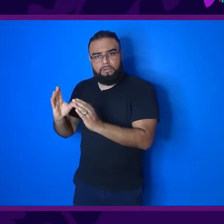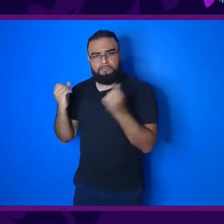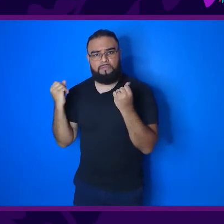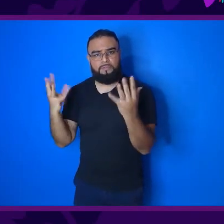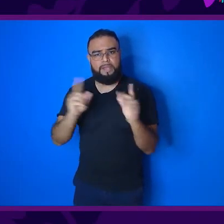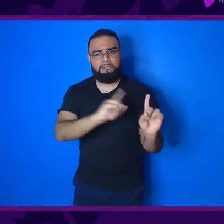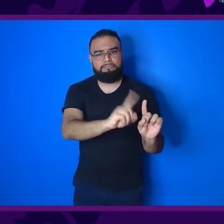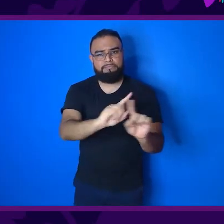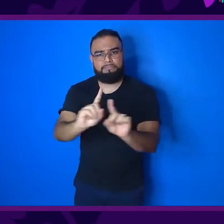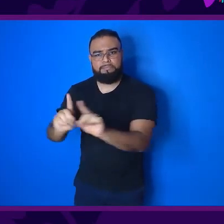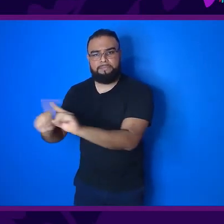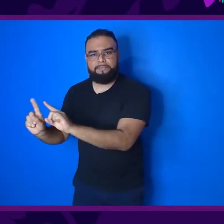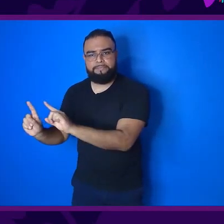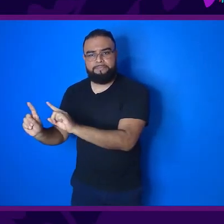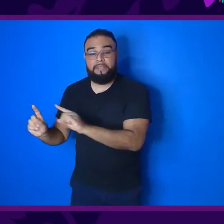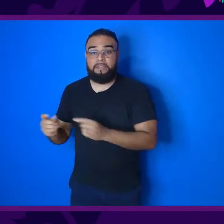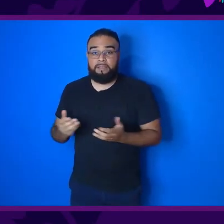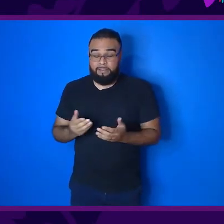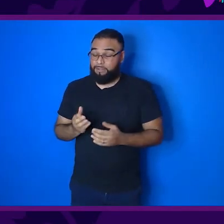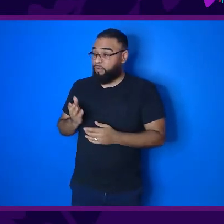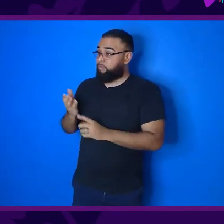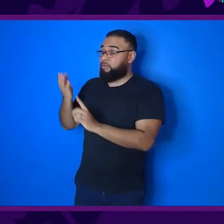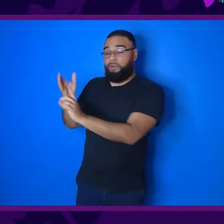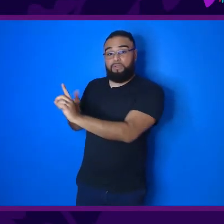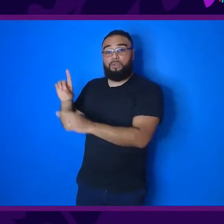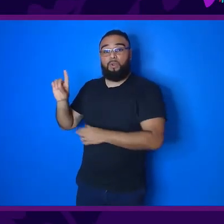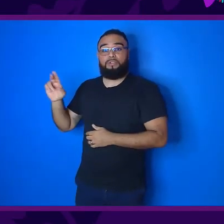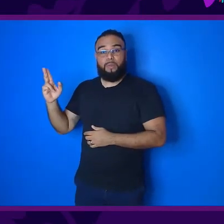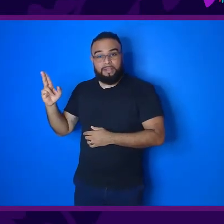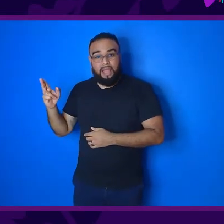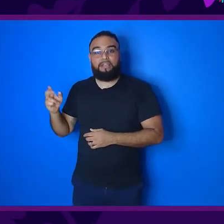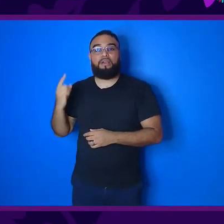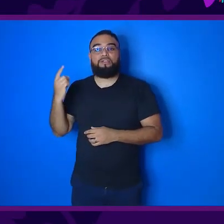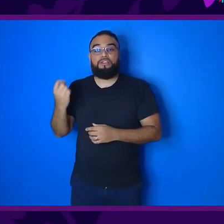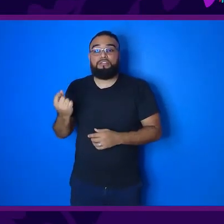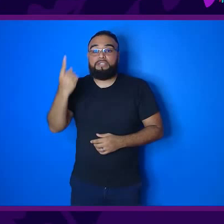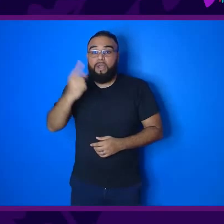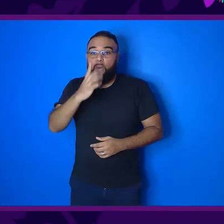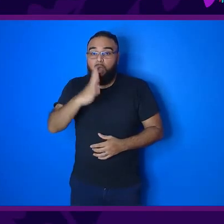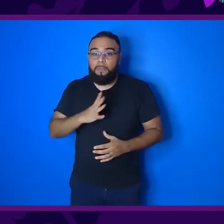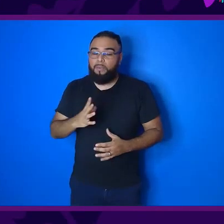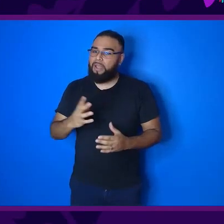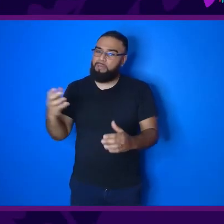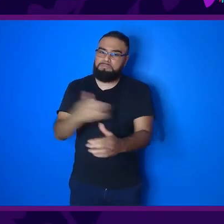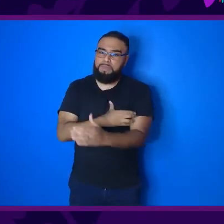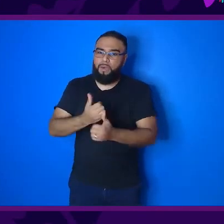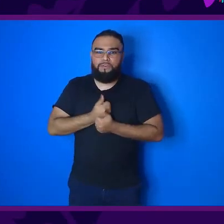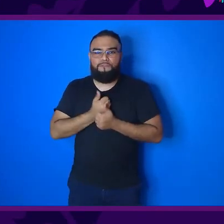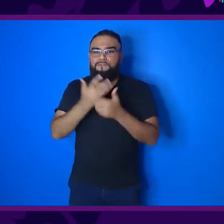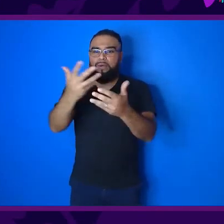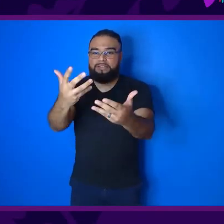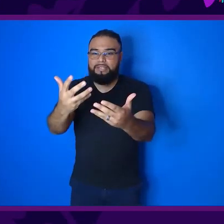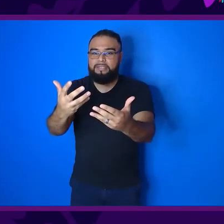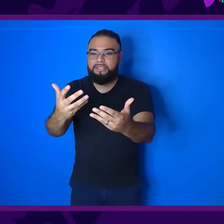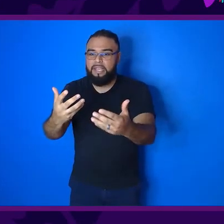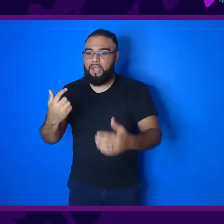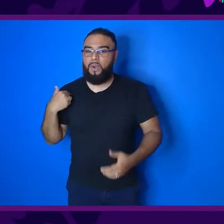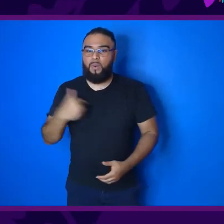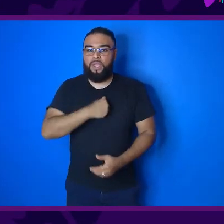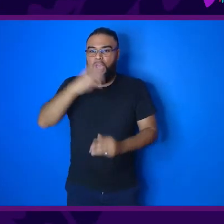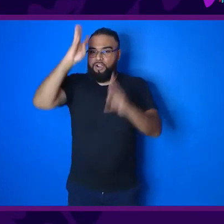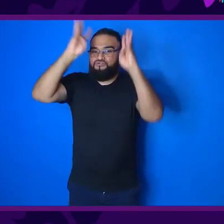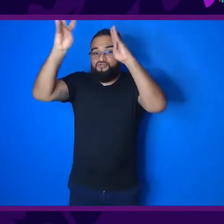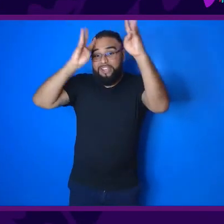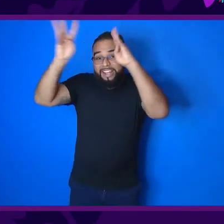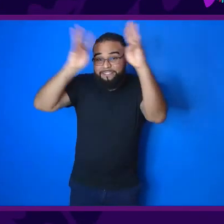women have great voices, that we are talented, we are creative, and that all of this was